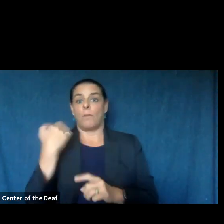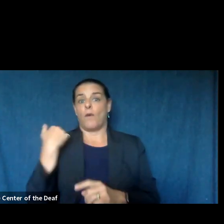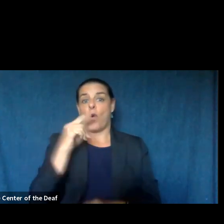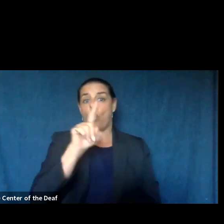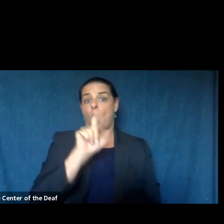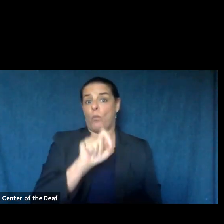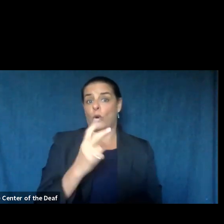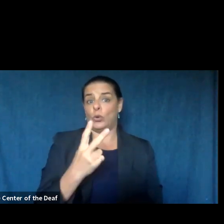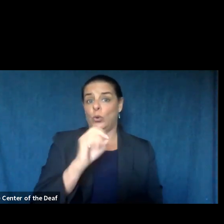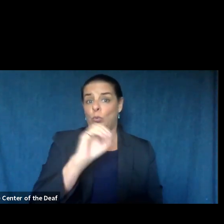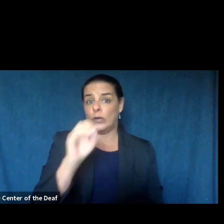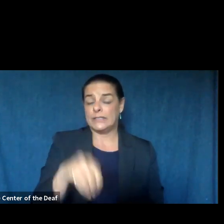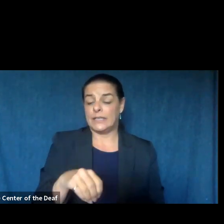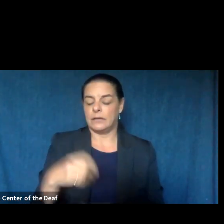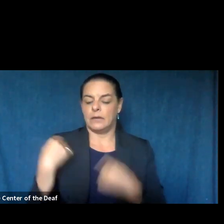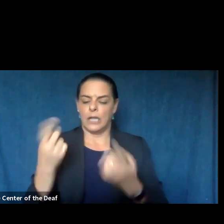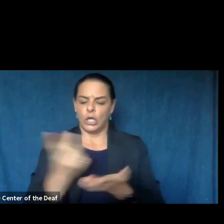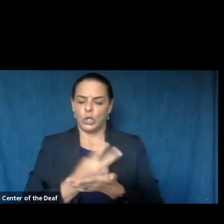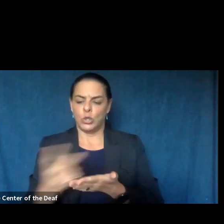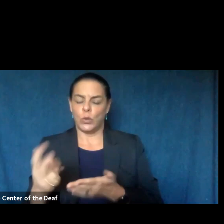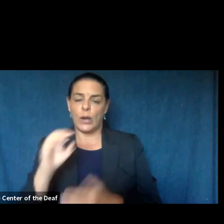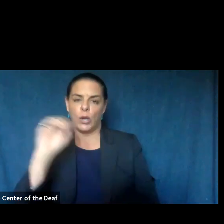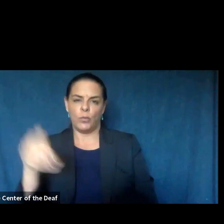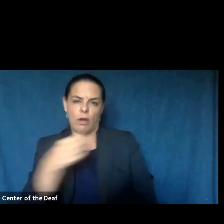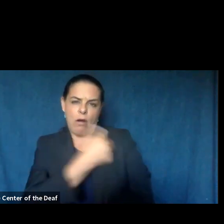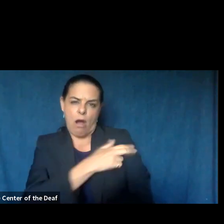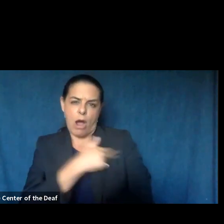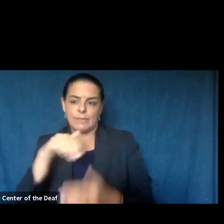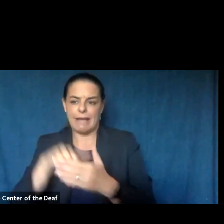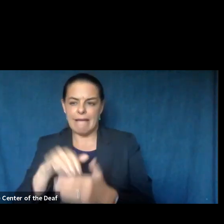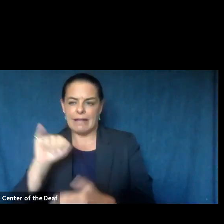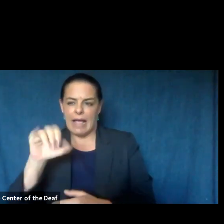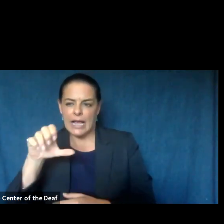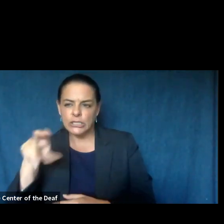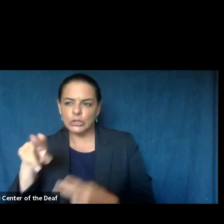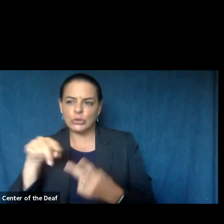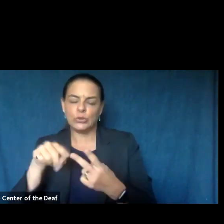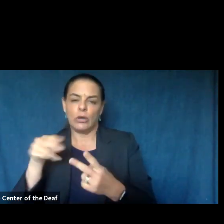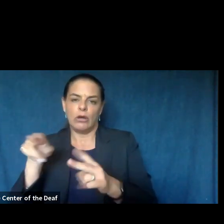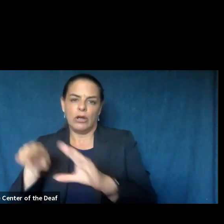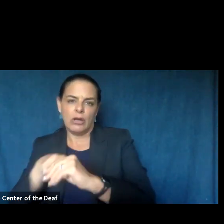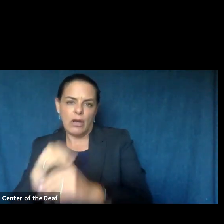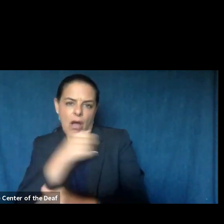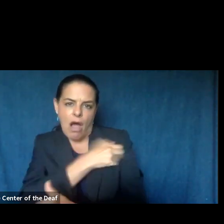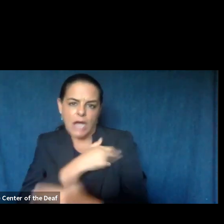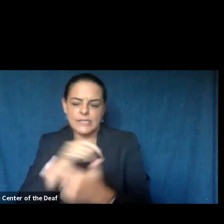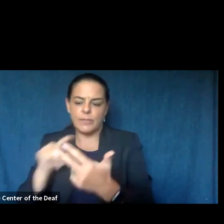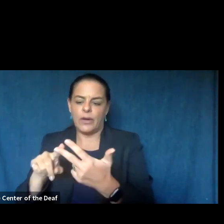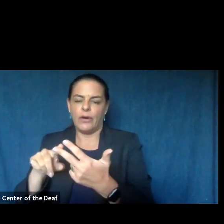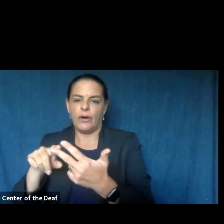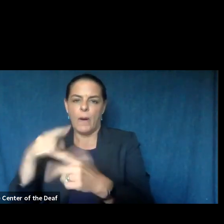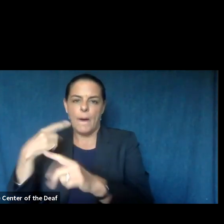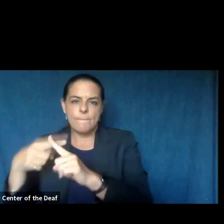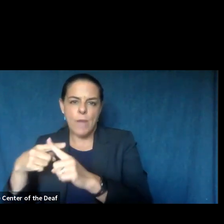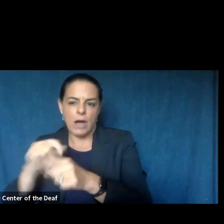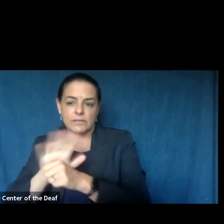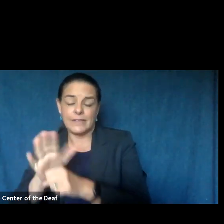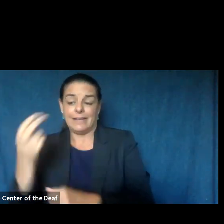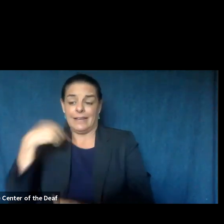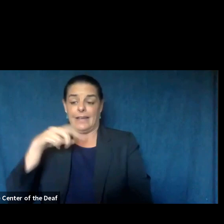last 2 weeks, the percent hospitalized, the percent in the ICU, and the percent of positive folks that are